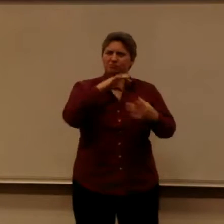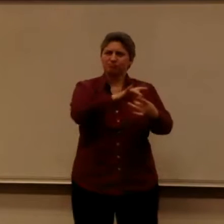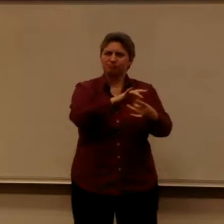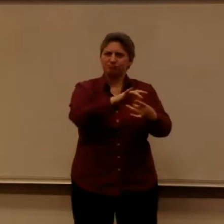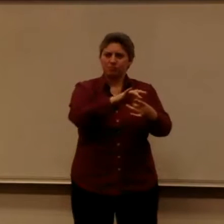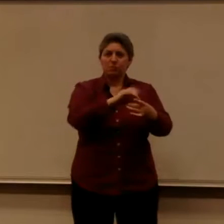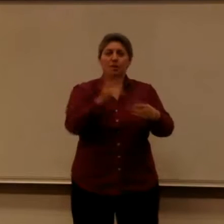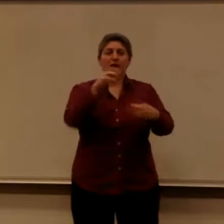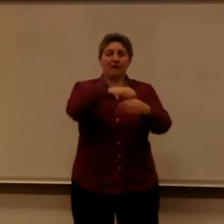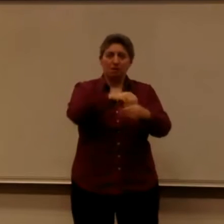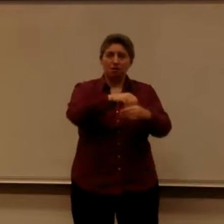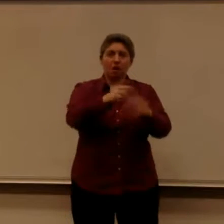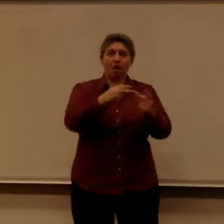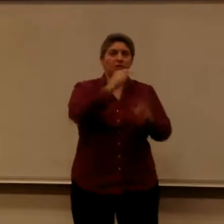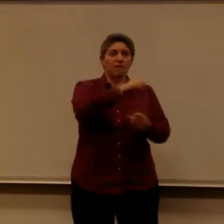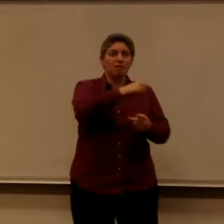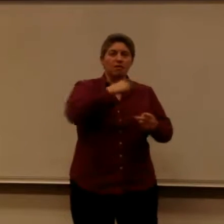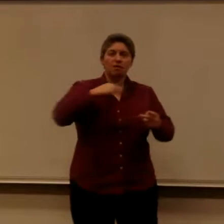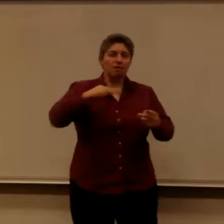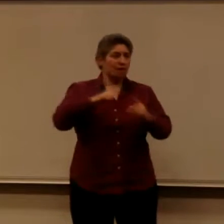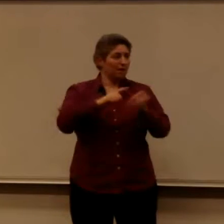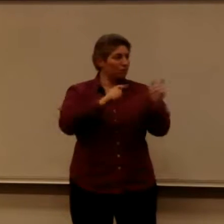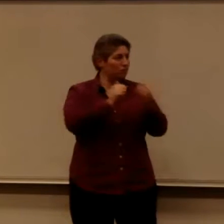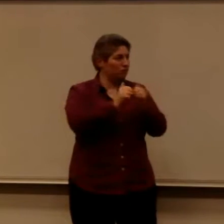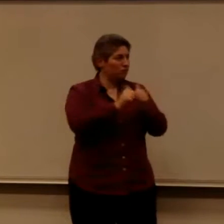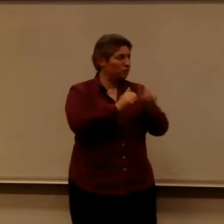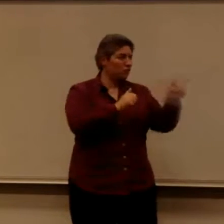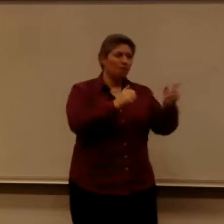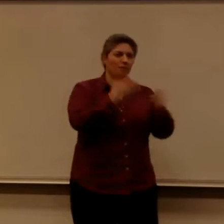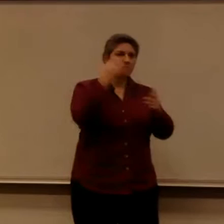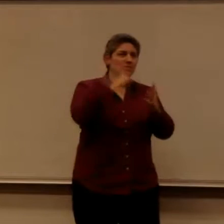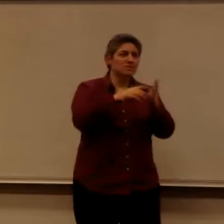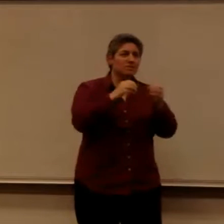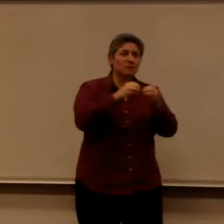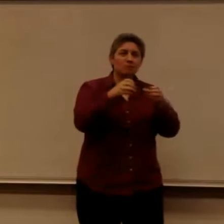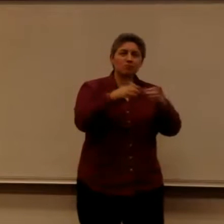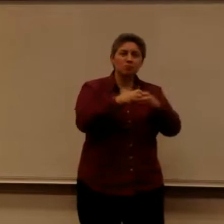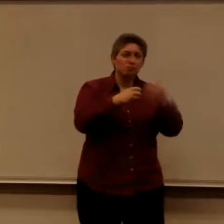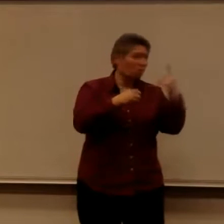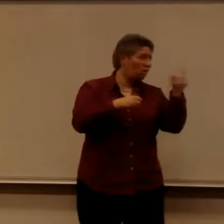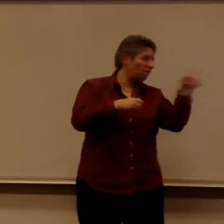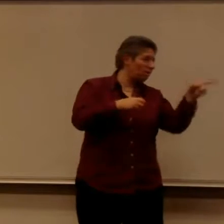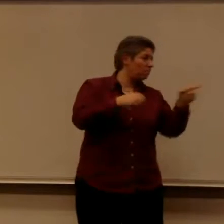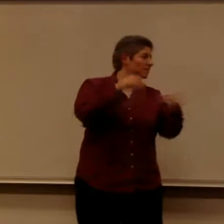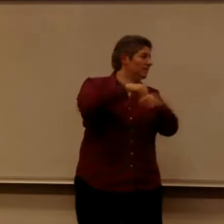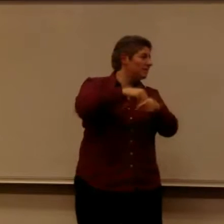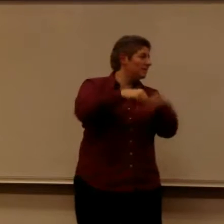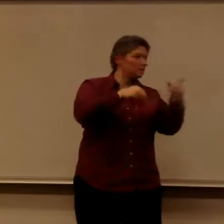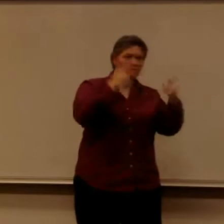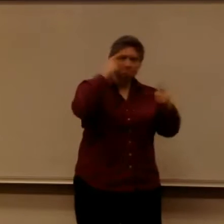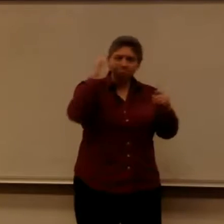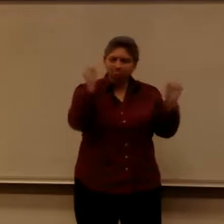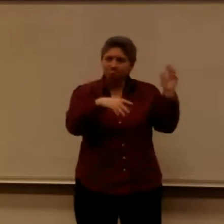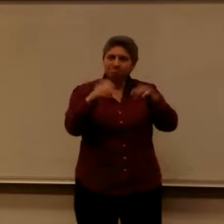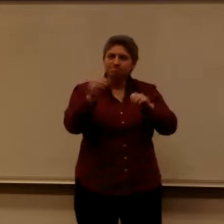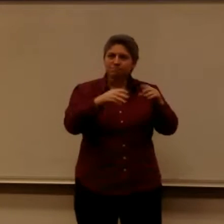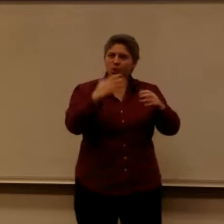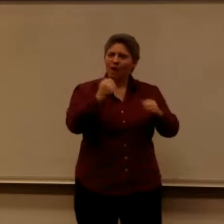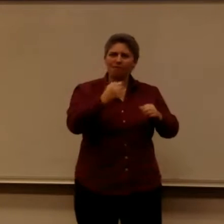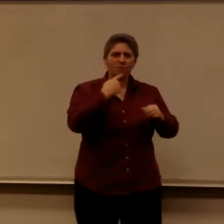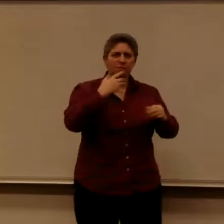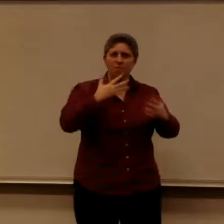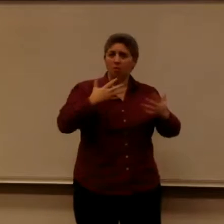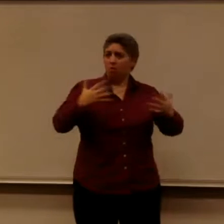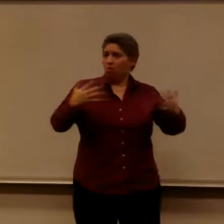know, and ESL was absolutely one of our visions to have that recognised. Rachel O'Neill was also involved in the subgroups